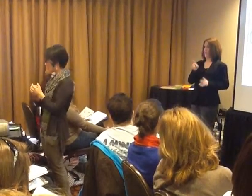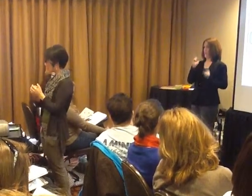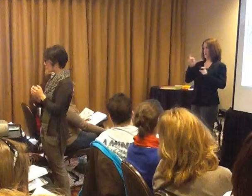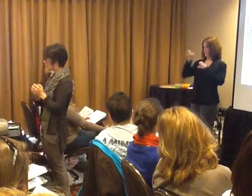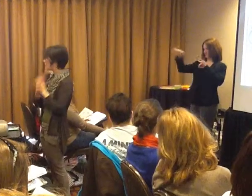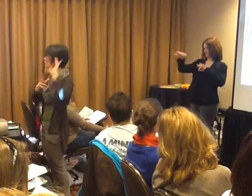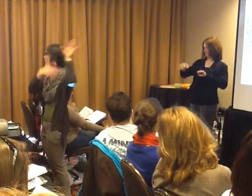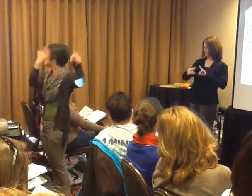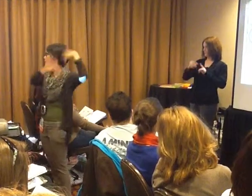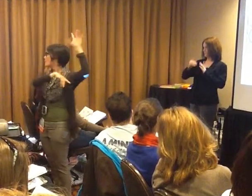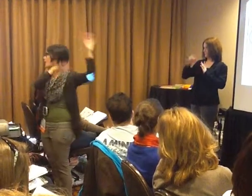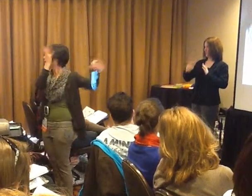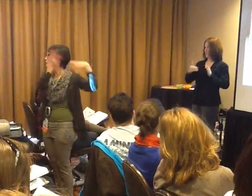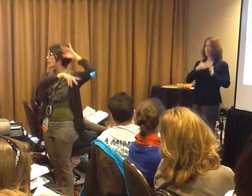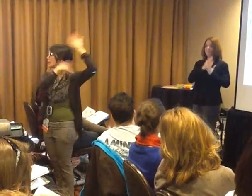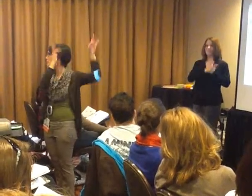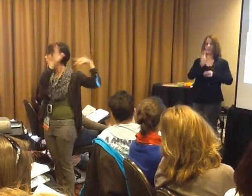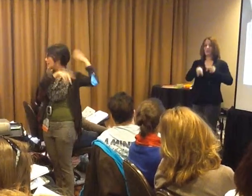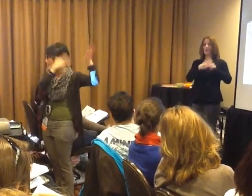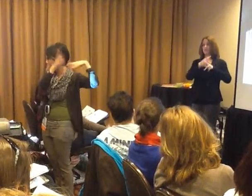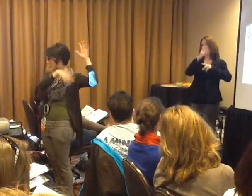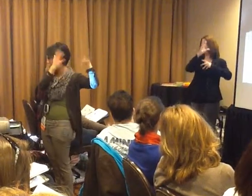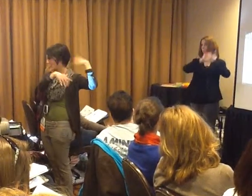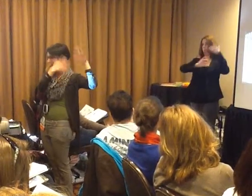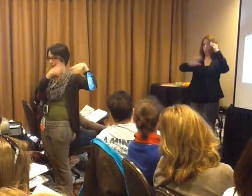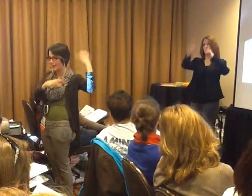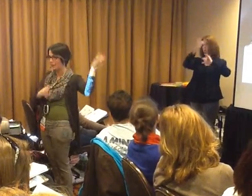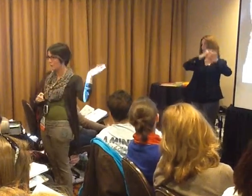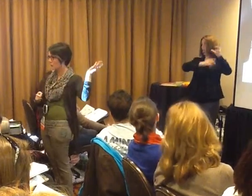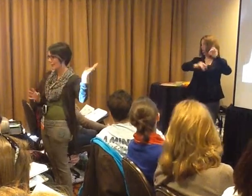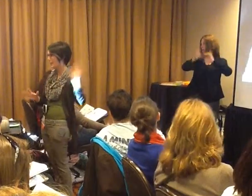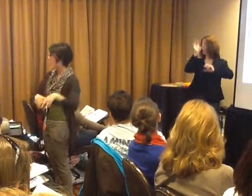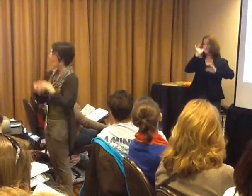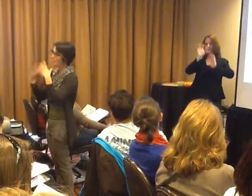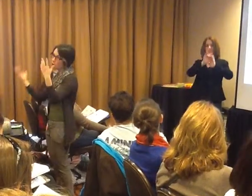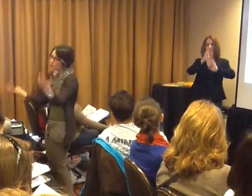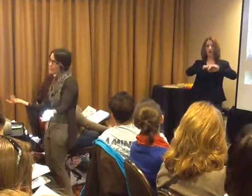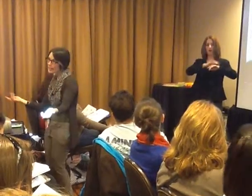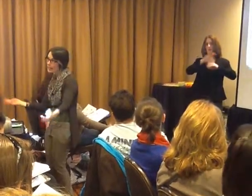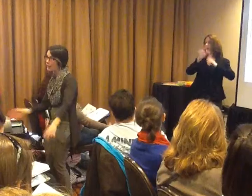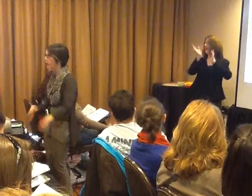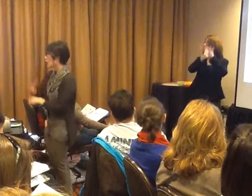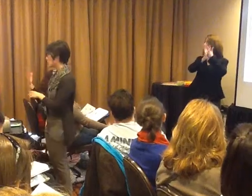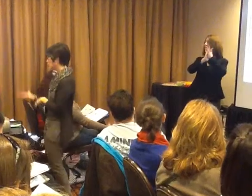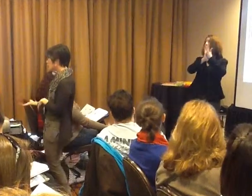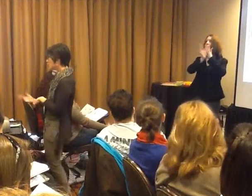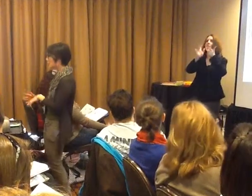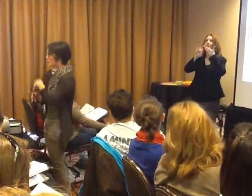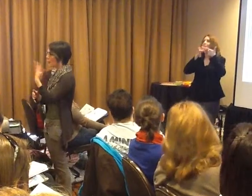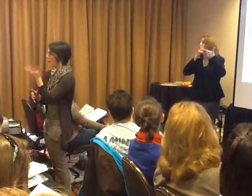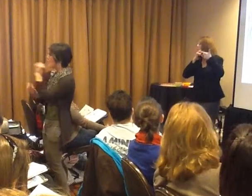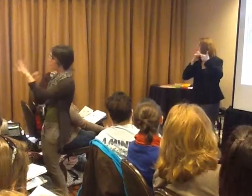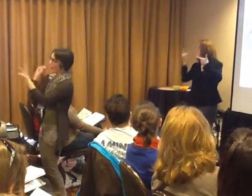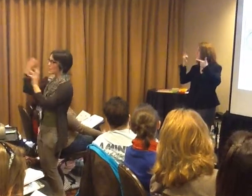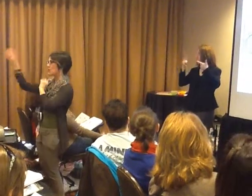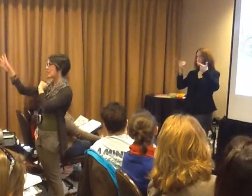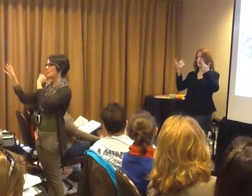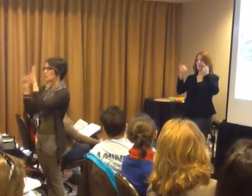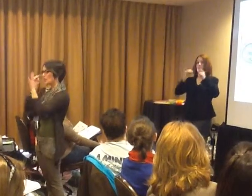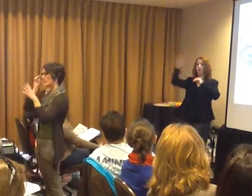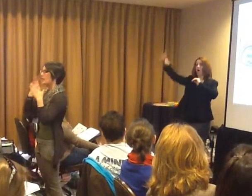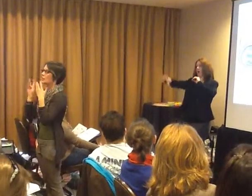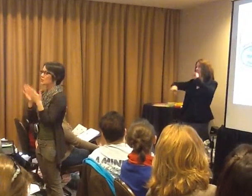directions to your student, that you would have some kind of random craziness going on your screen. A movie or a cartoon or